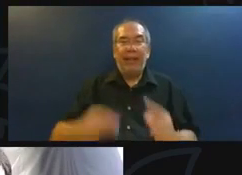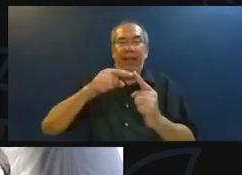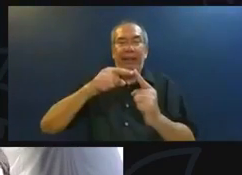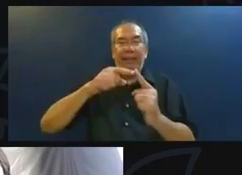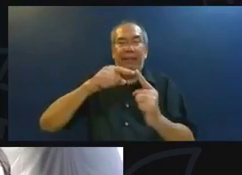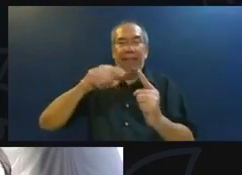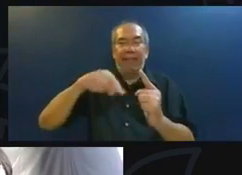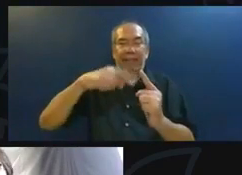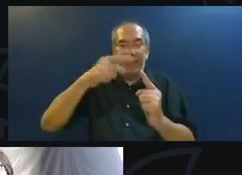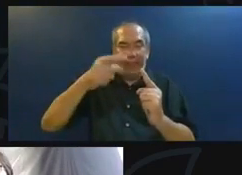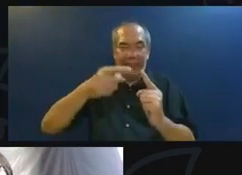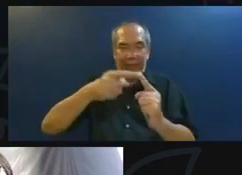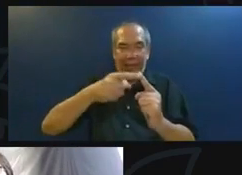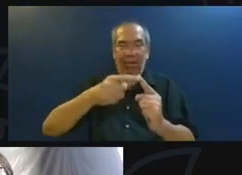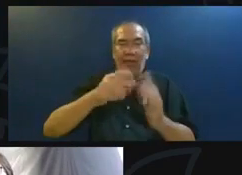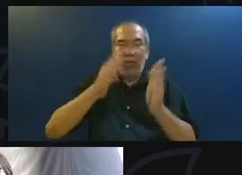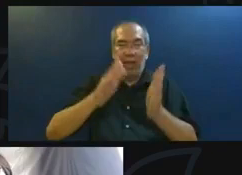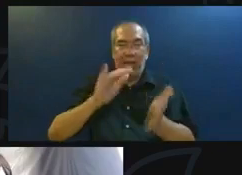Okay.